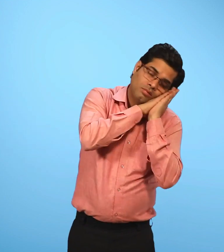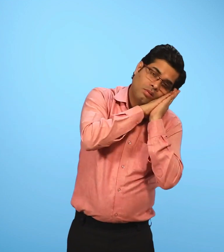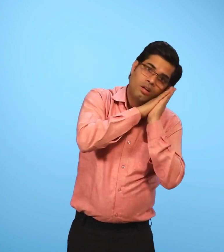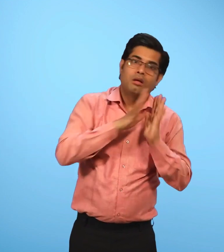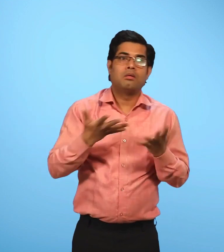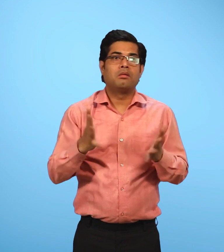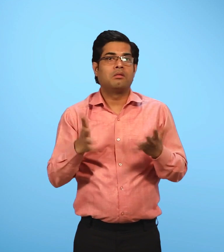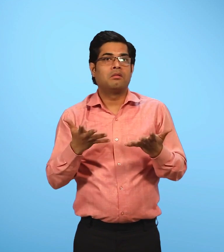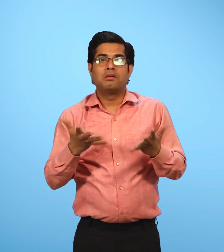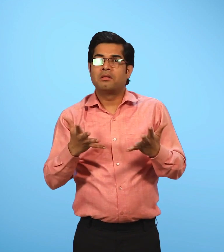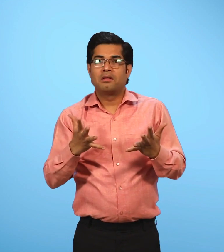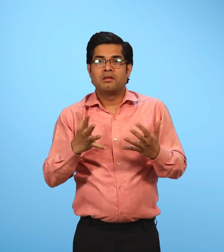could run.